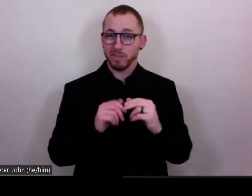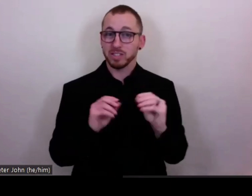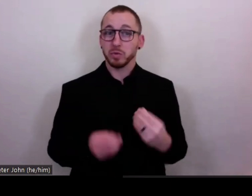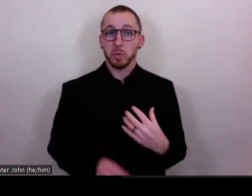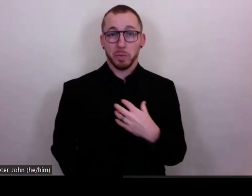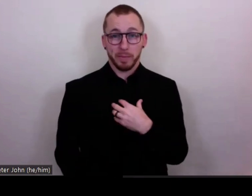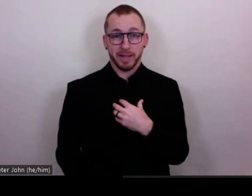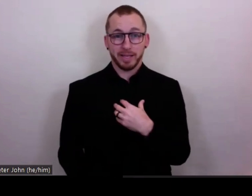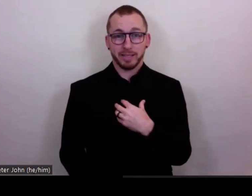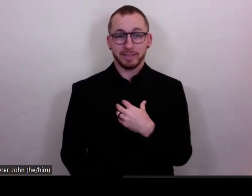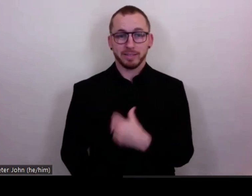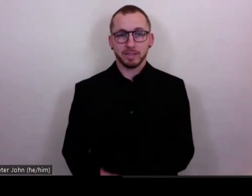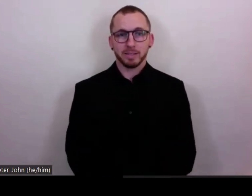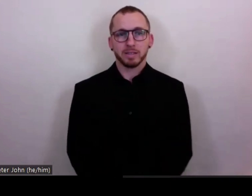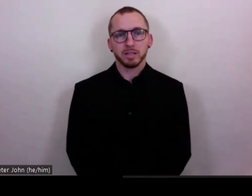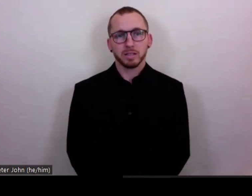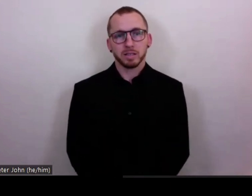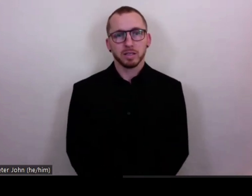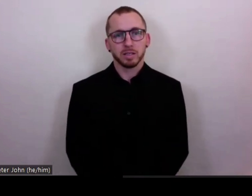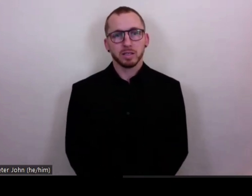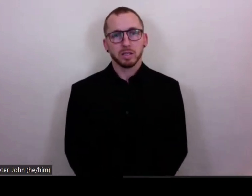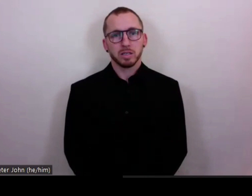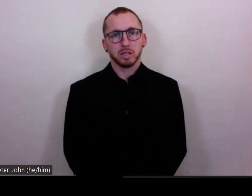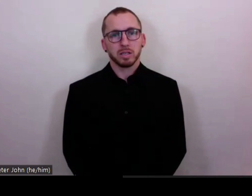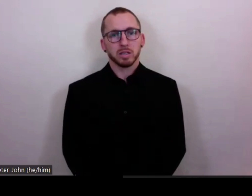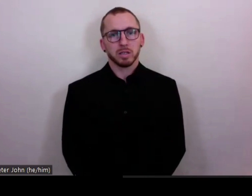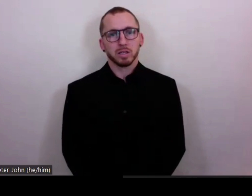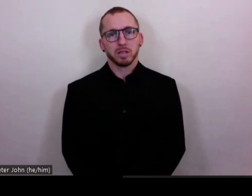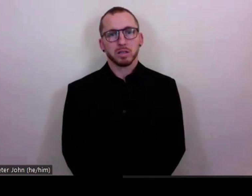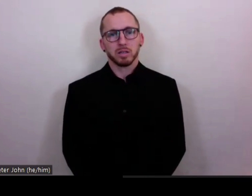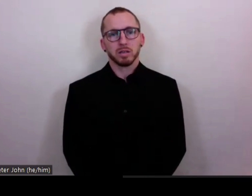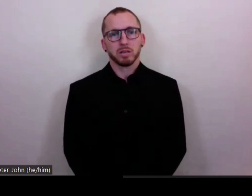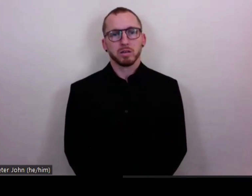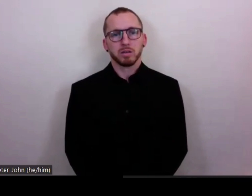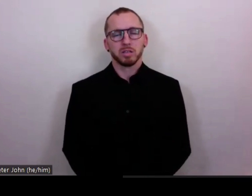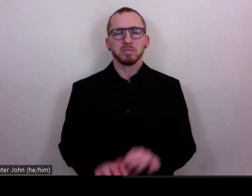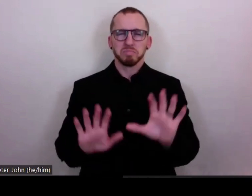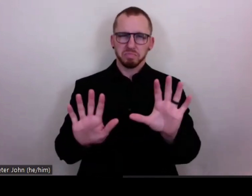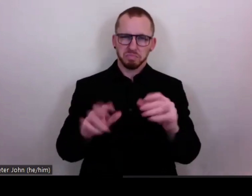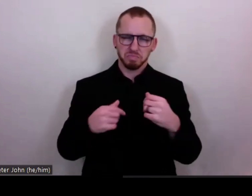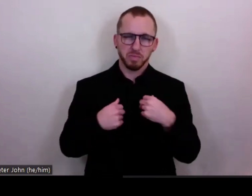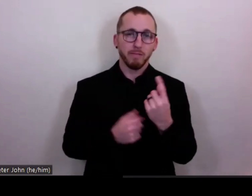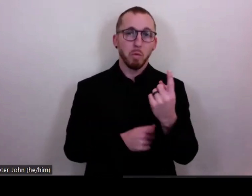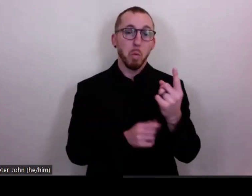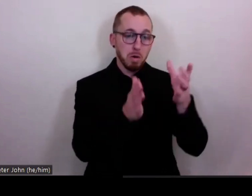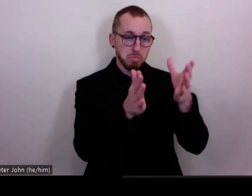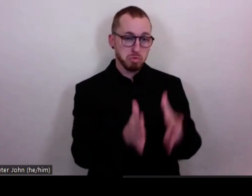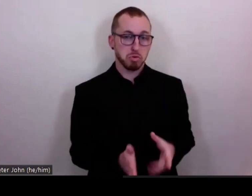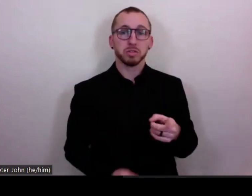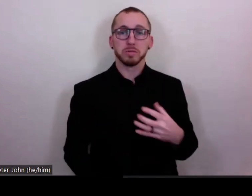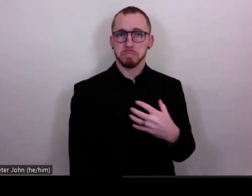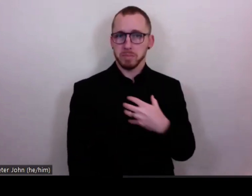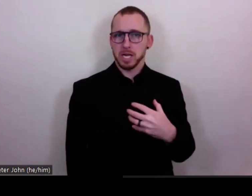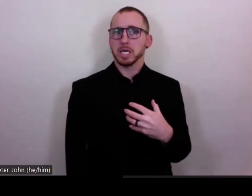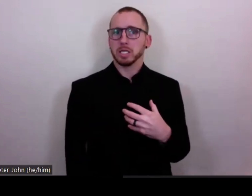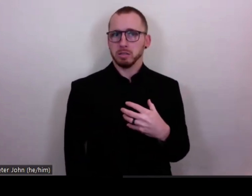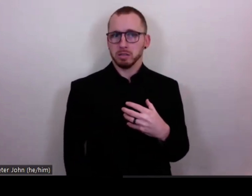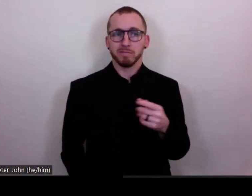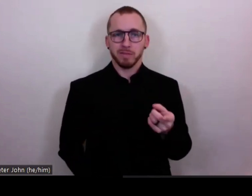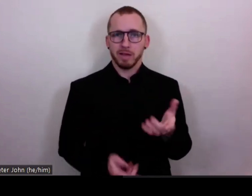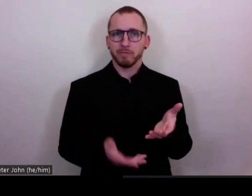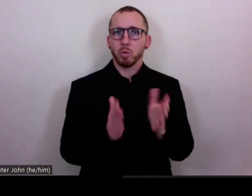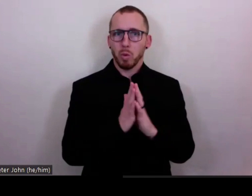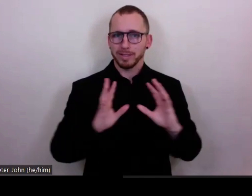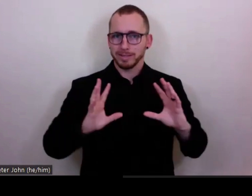They're afraid. I have had one I have one person that's complained, has requested a